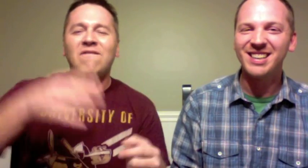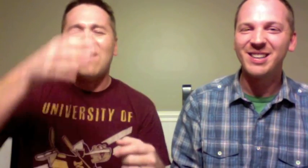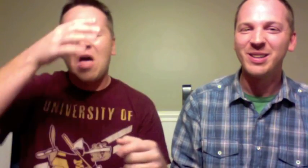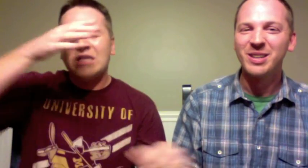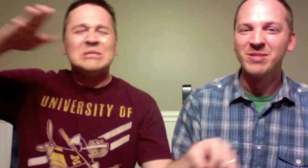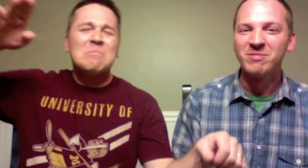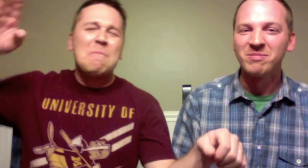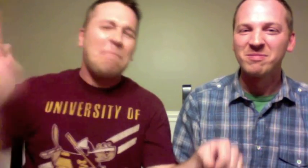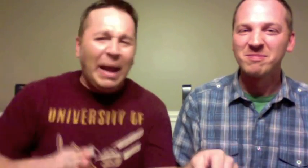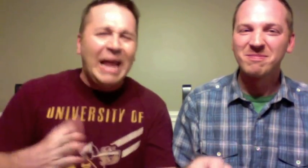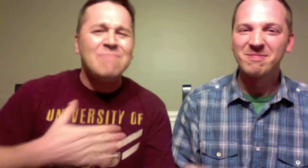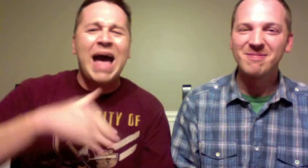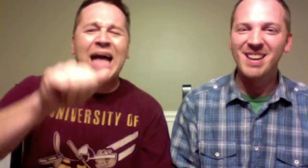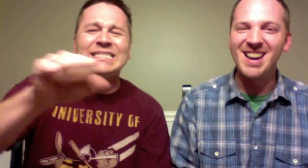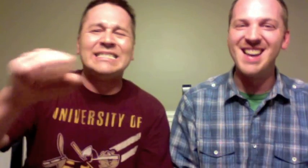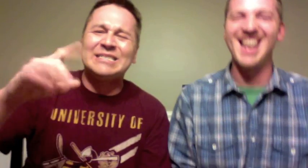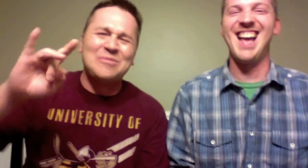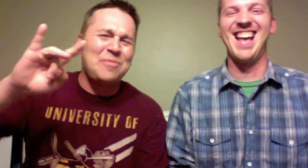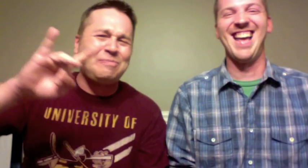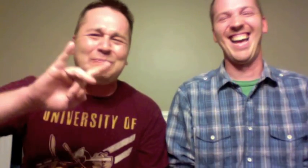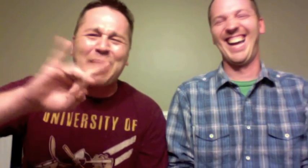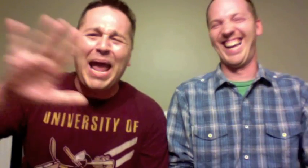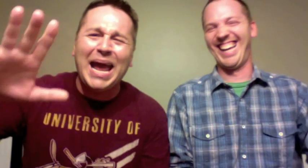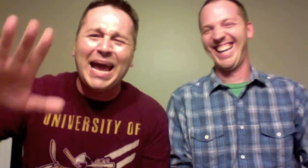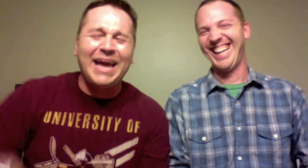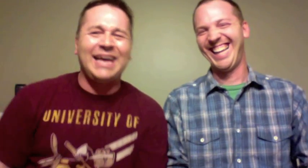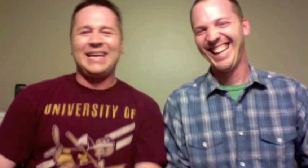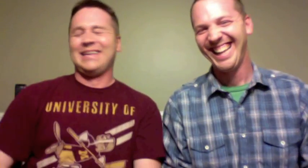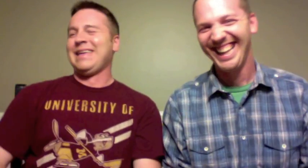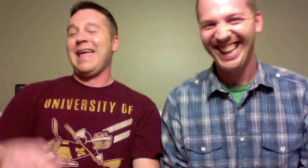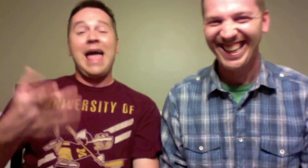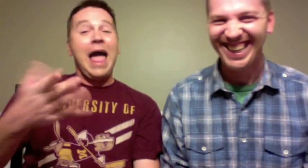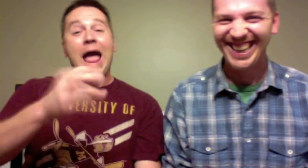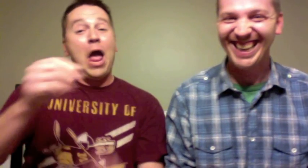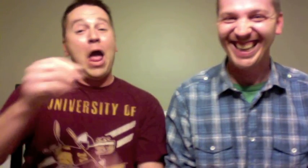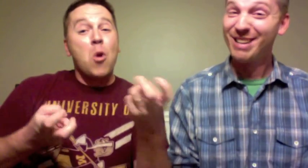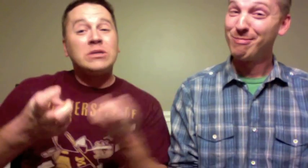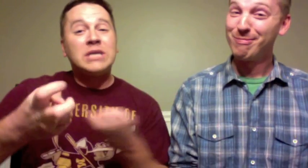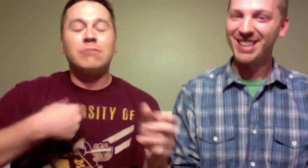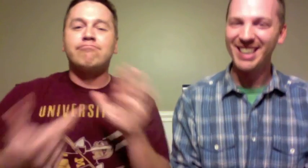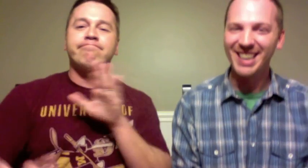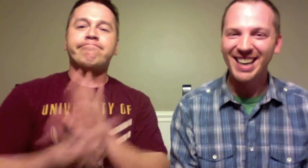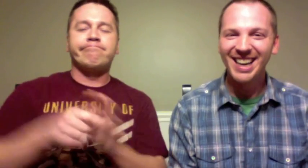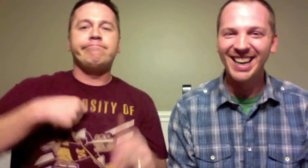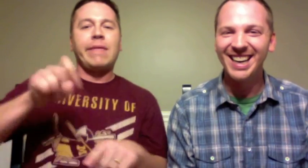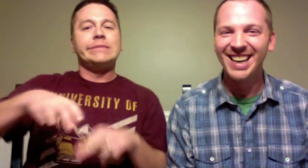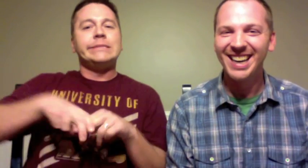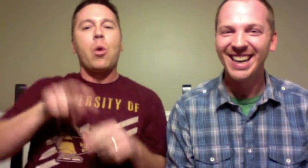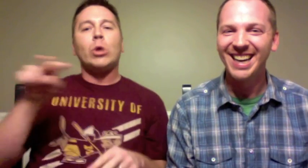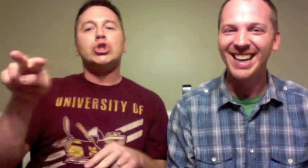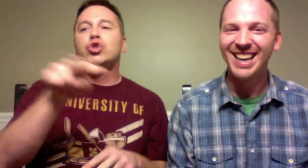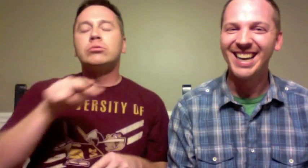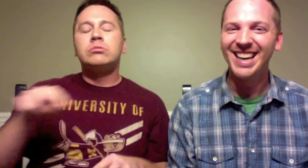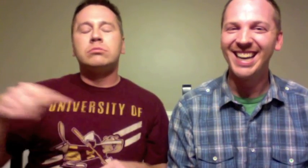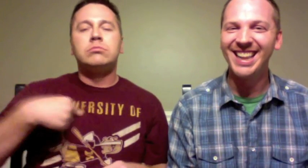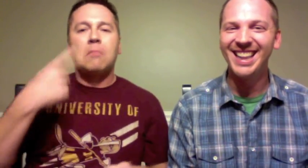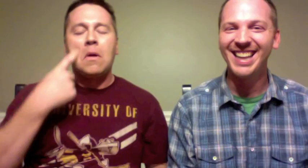I even cried hard. My dad spanked my ass. Yeah. He whipped me, man. It was bad. Well, anyways, we went roller skating, and I was not allowed to skate. I just watched them skate.